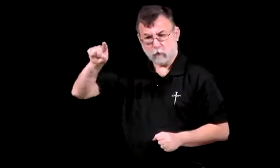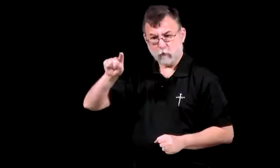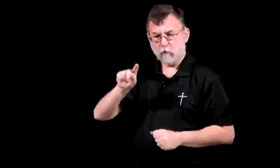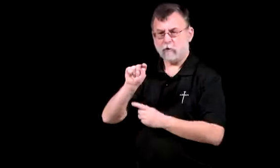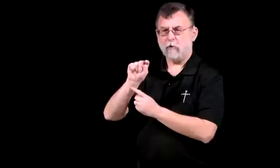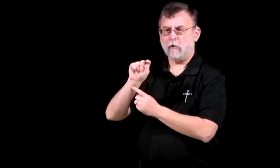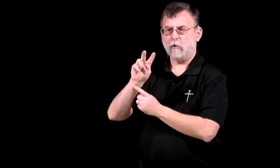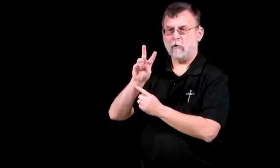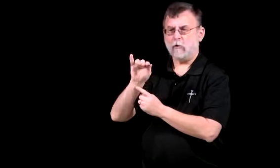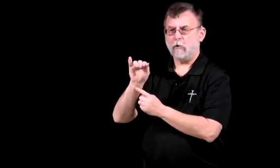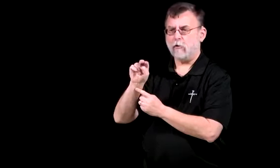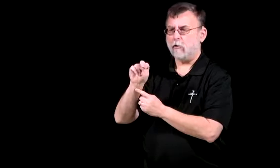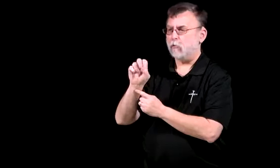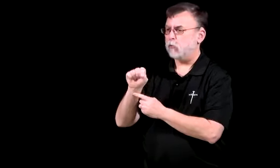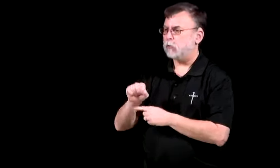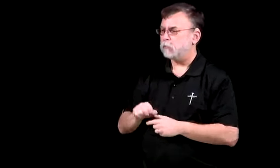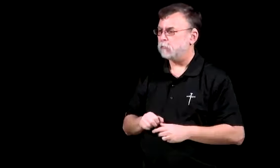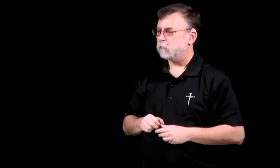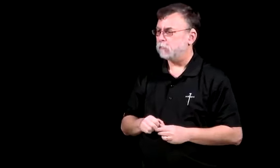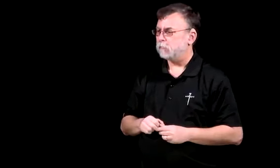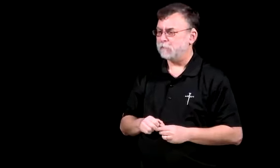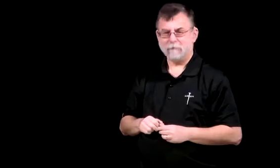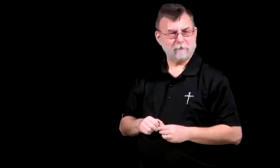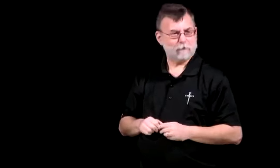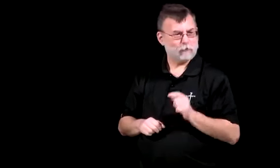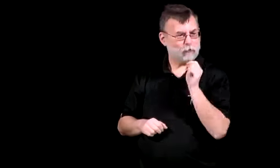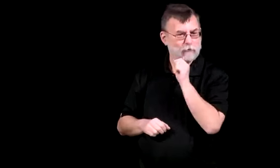How many of you were cheering for the Twins?